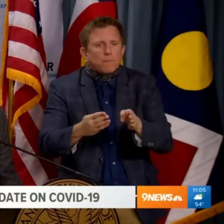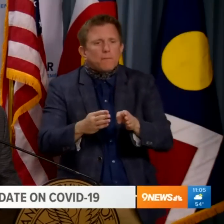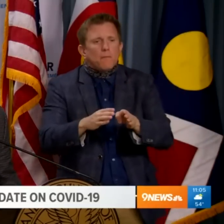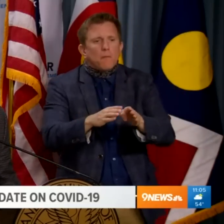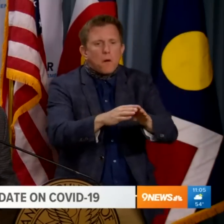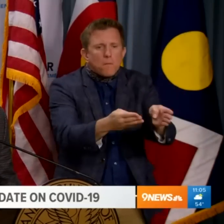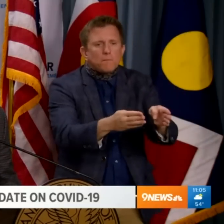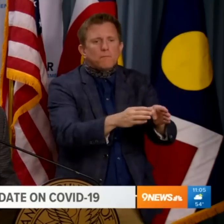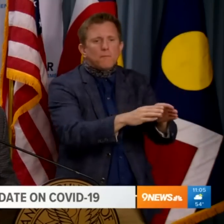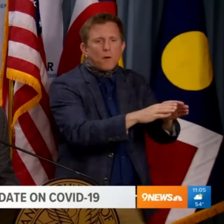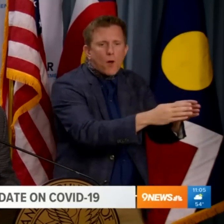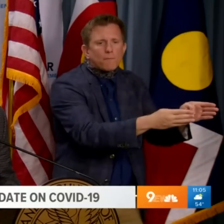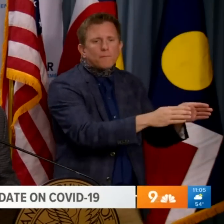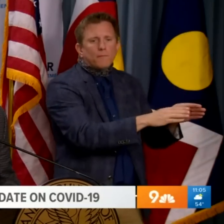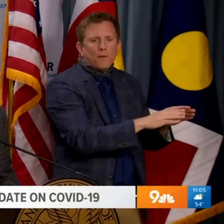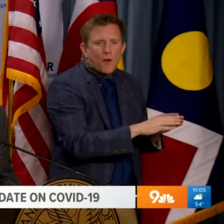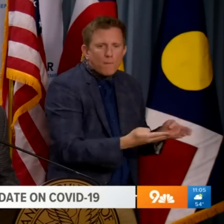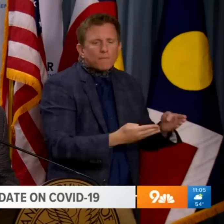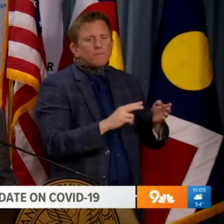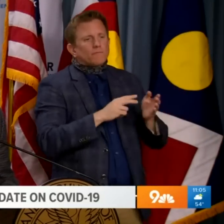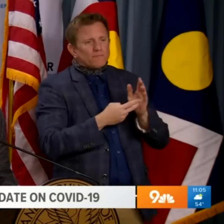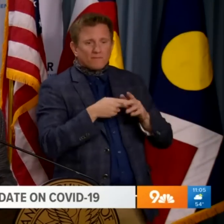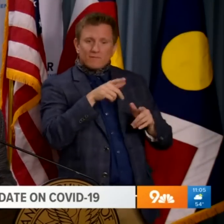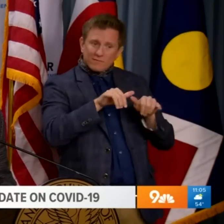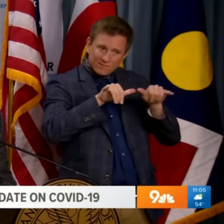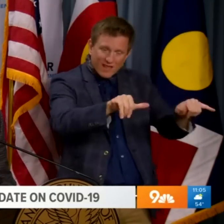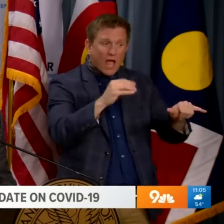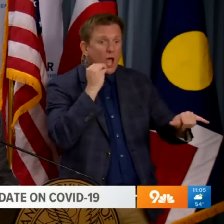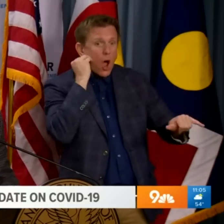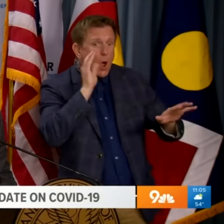believe everyone recognizes and understands that this will not be just